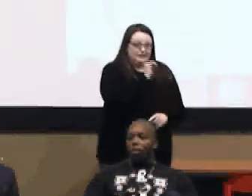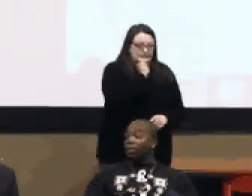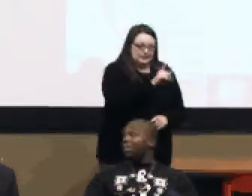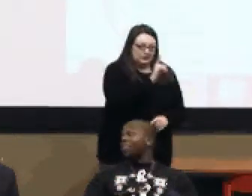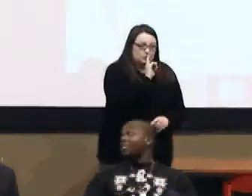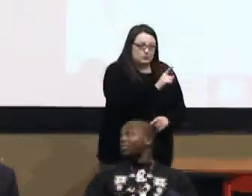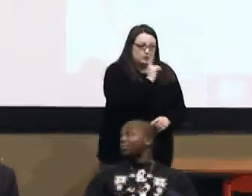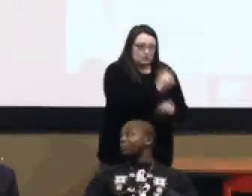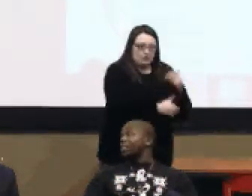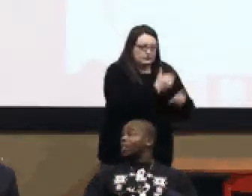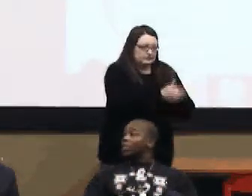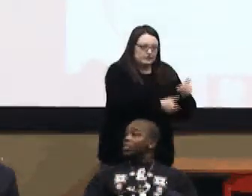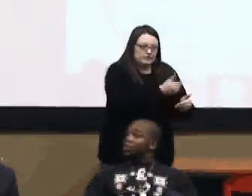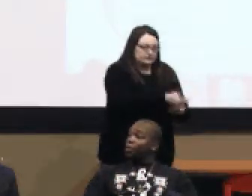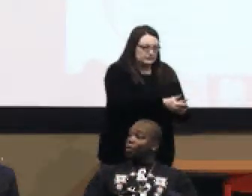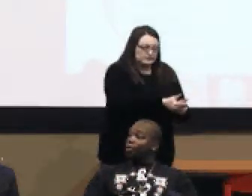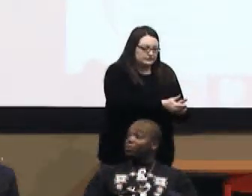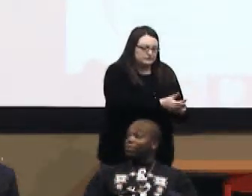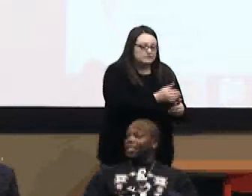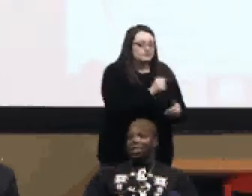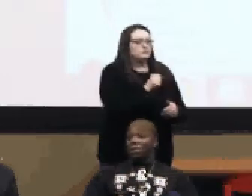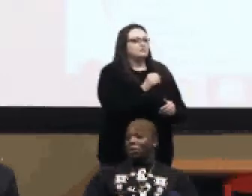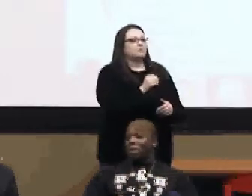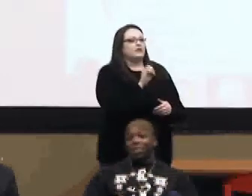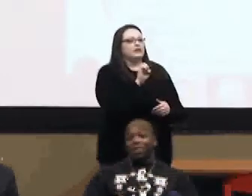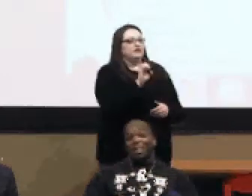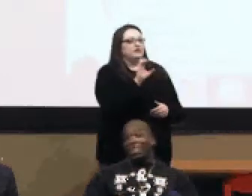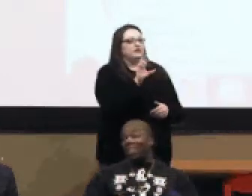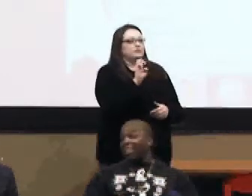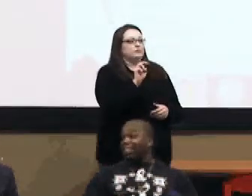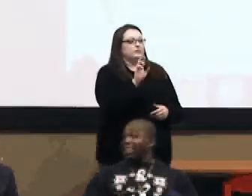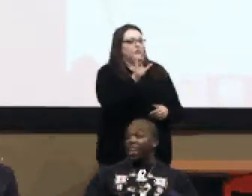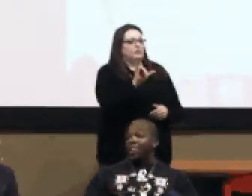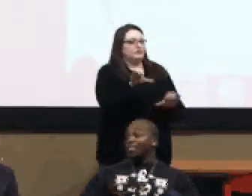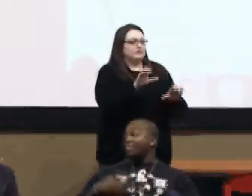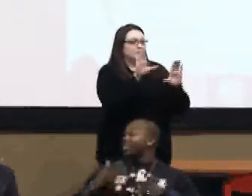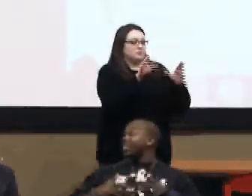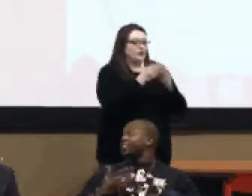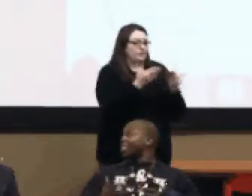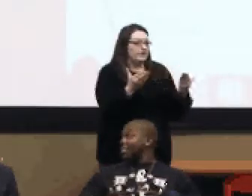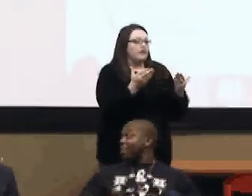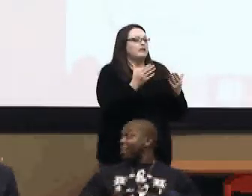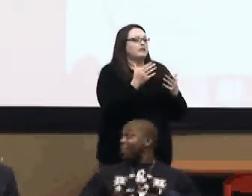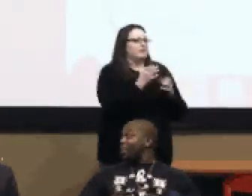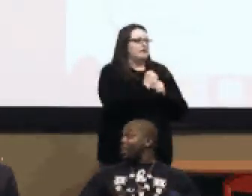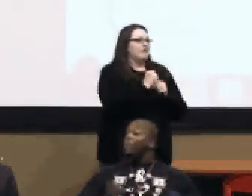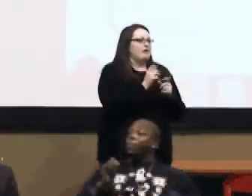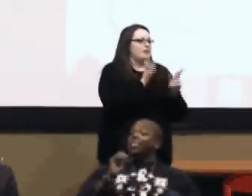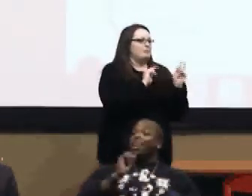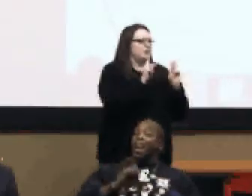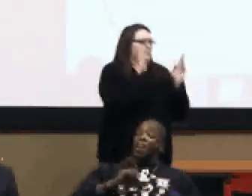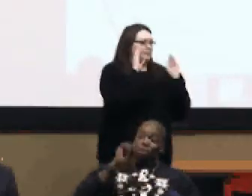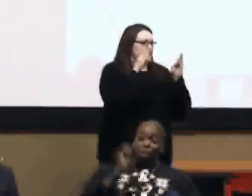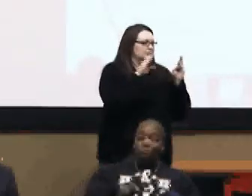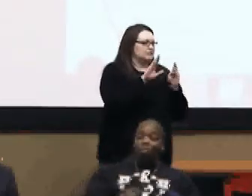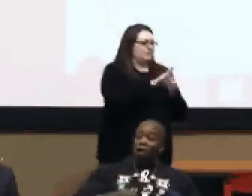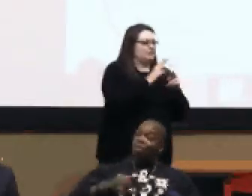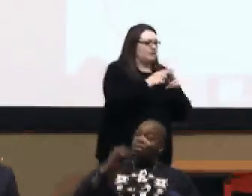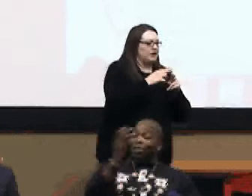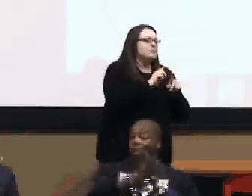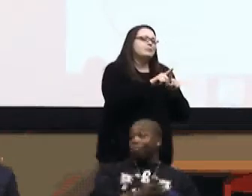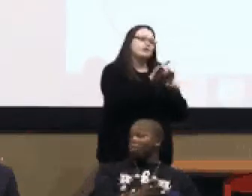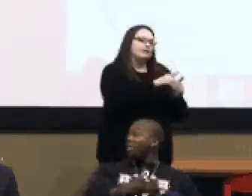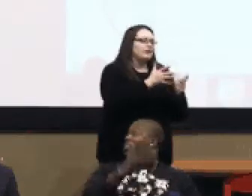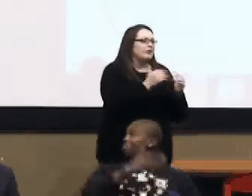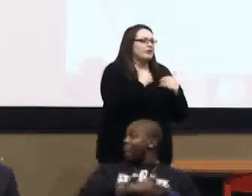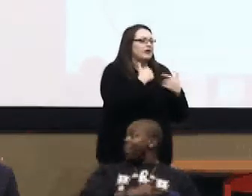real process. So eCreamery did a great thing. They got the sensationalism out of it, but they had a great product